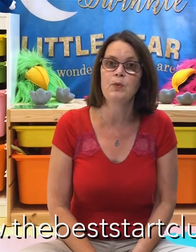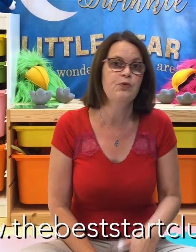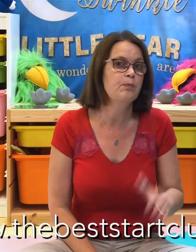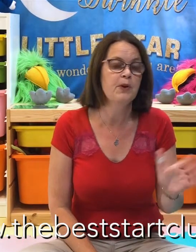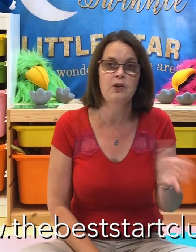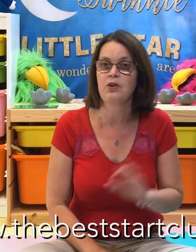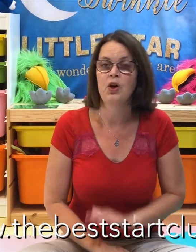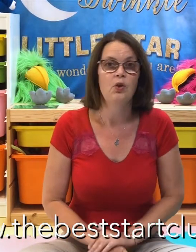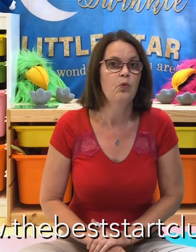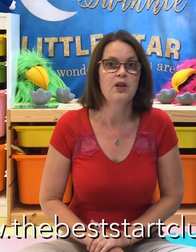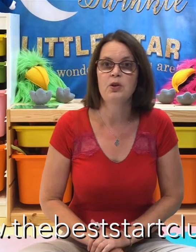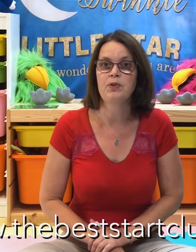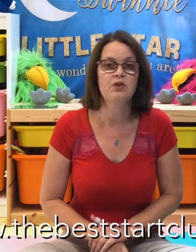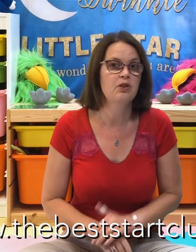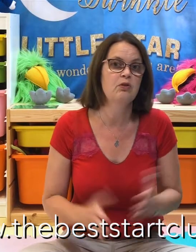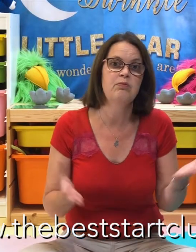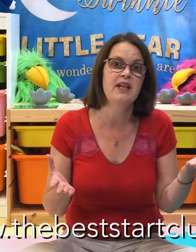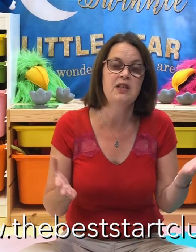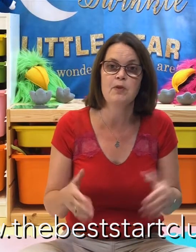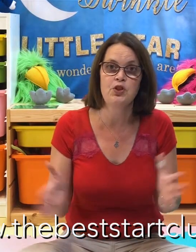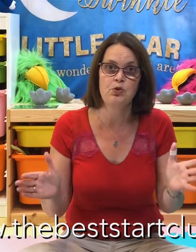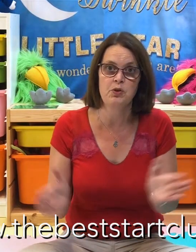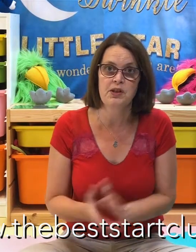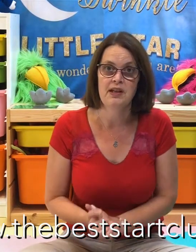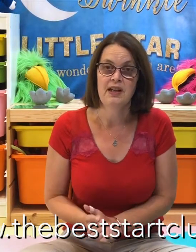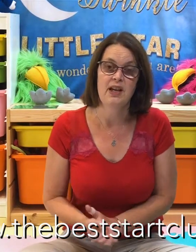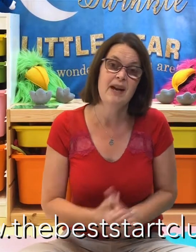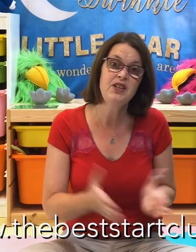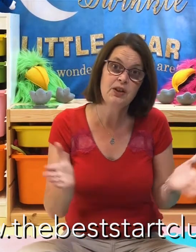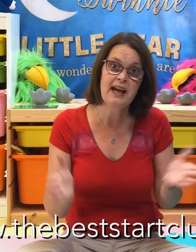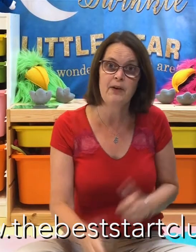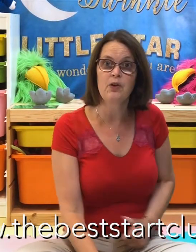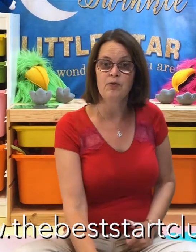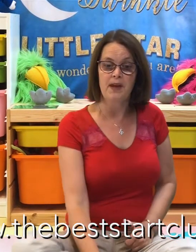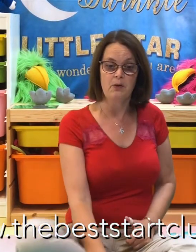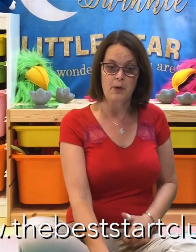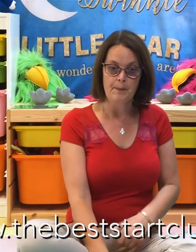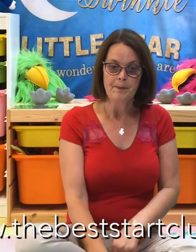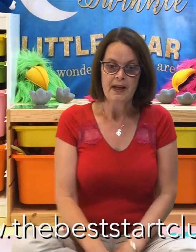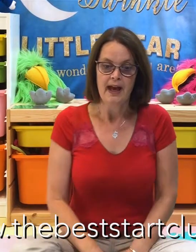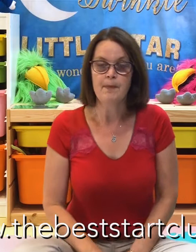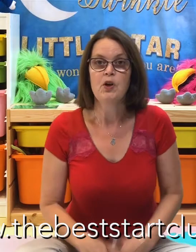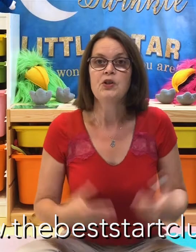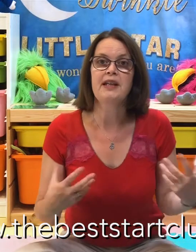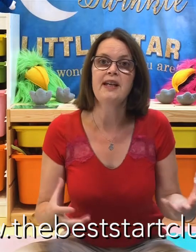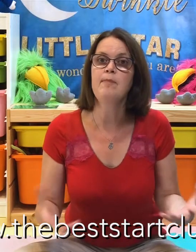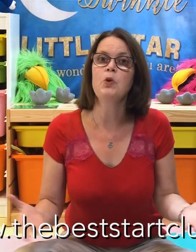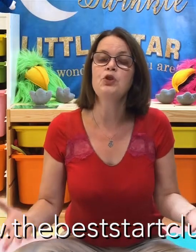from birth right up until 18 months, 2 years. And you can carry on from there as well. So the key most